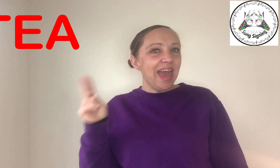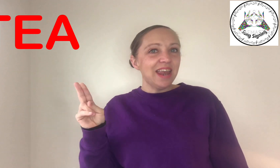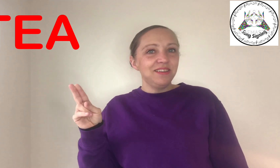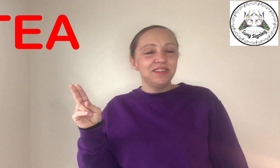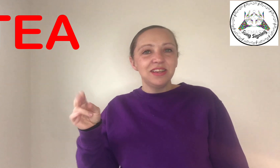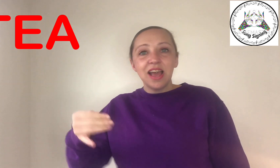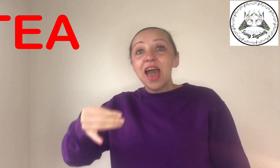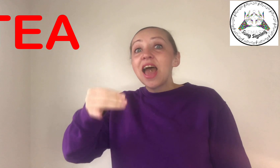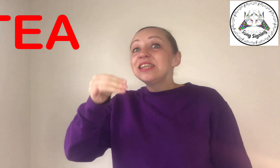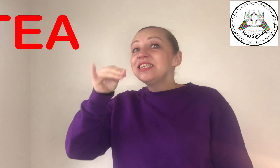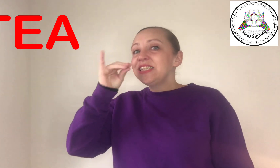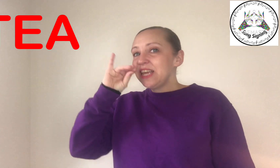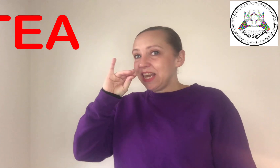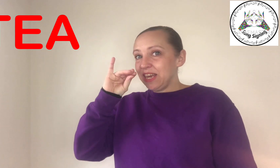Again, tea.